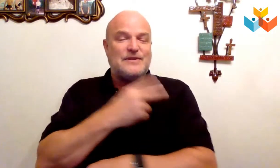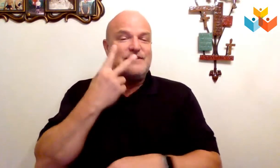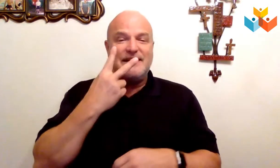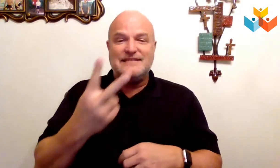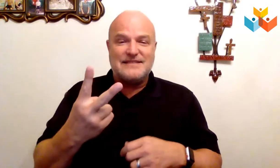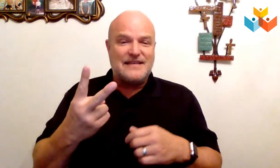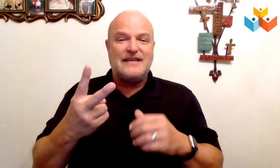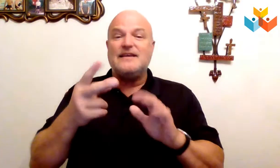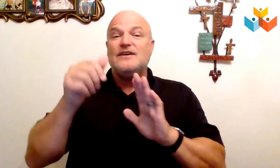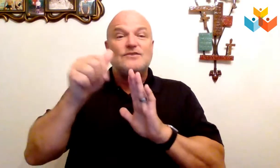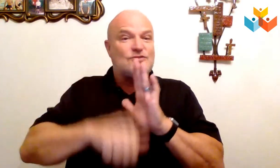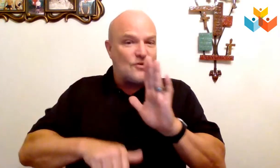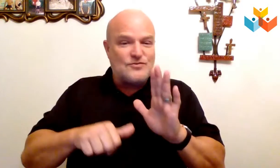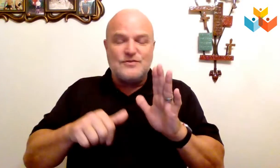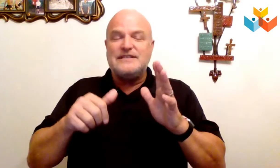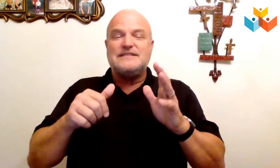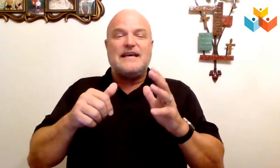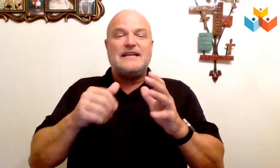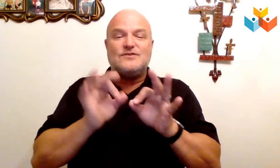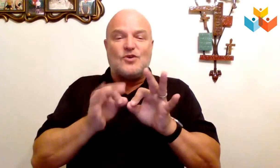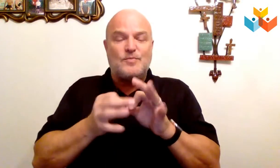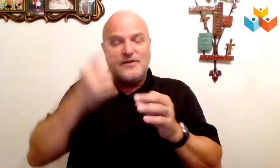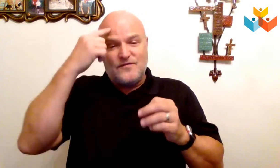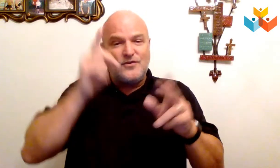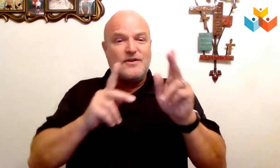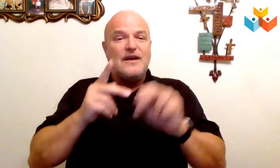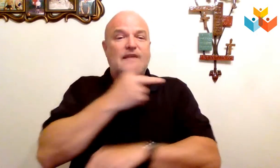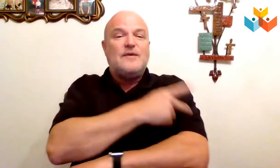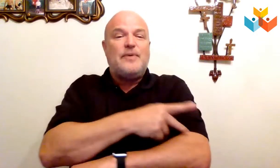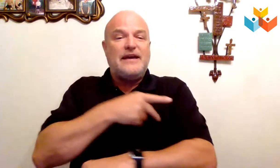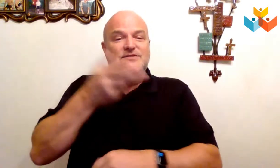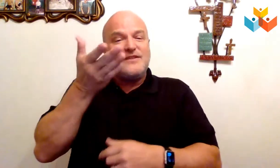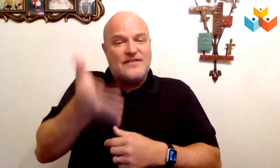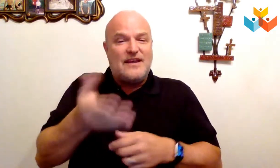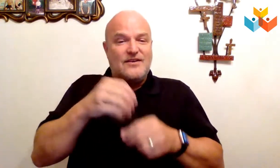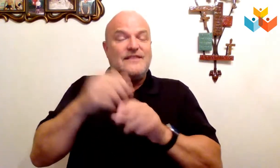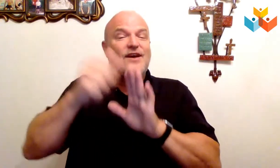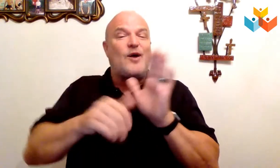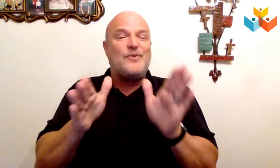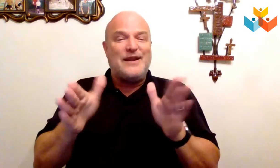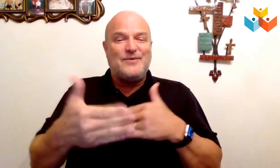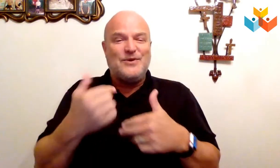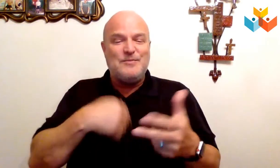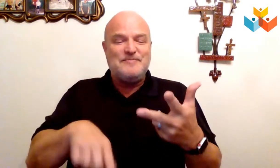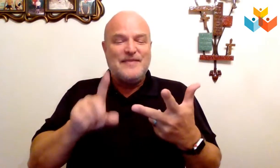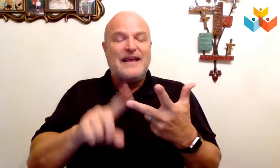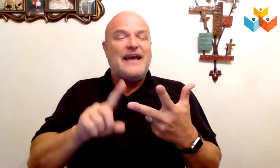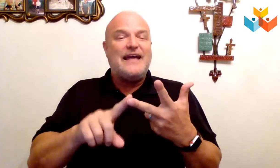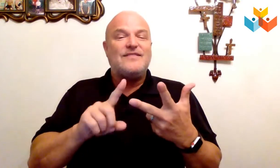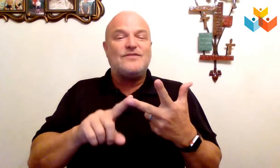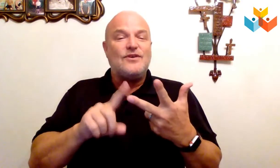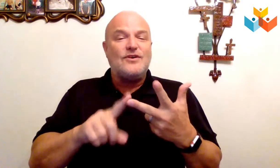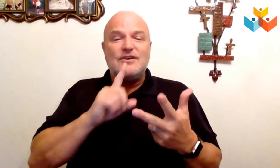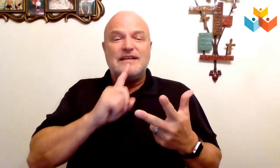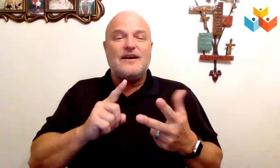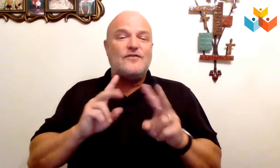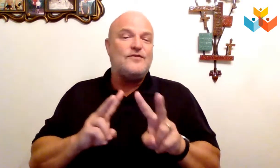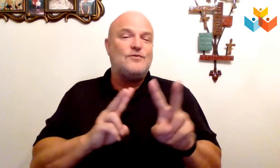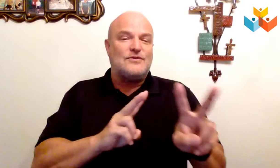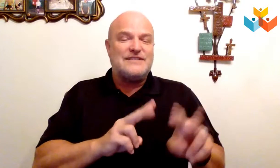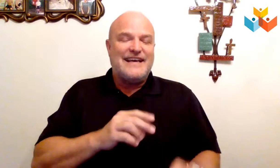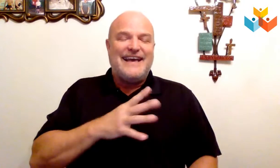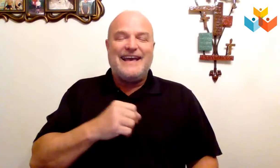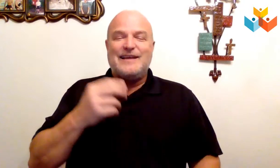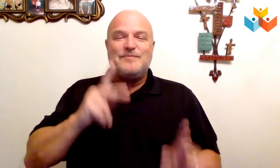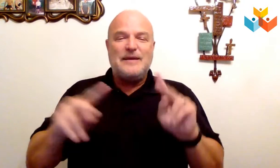love going into the hospital and seeing surgeries and interpreting for the patient there in the operating room.